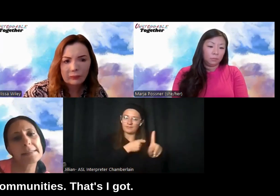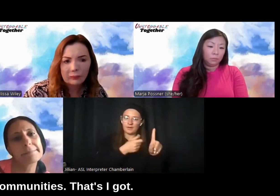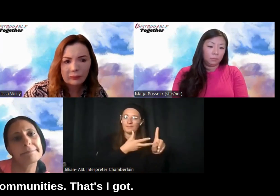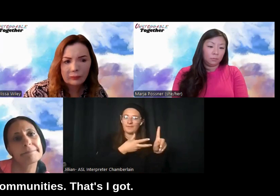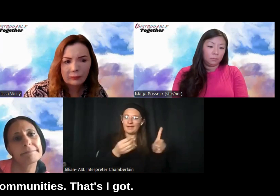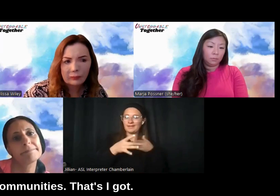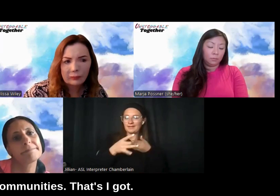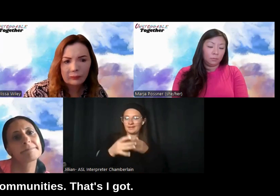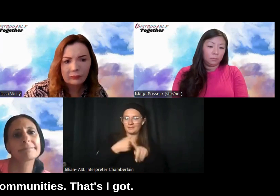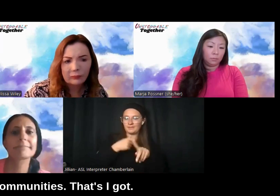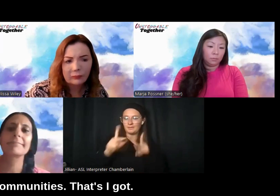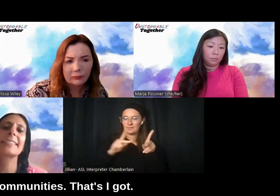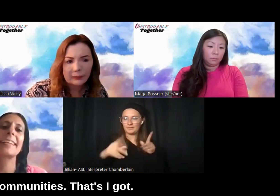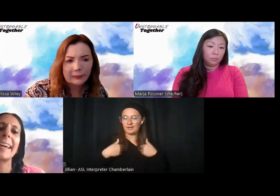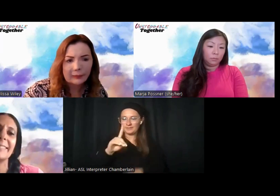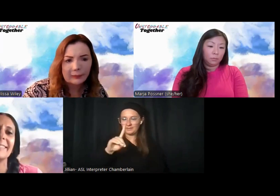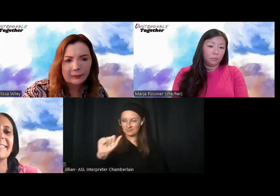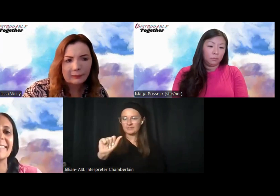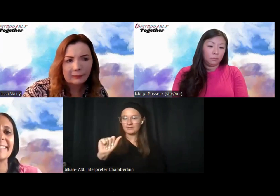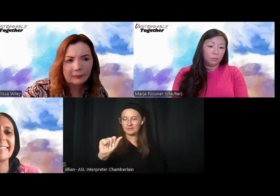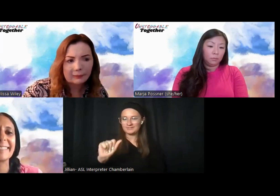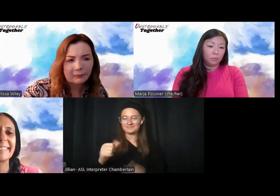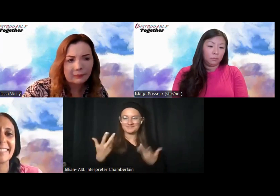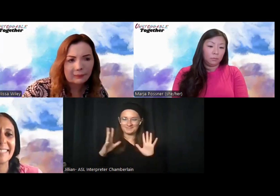communities. That's all I got.